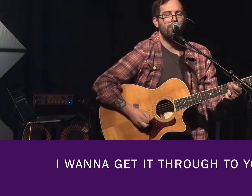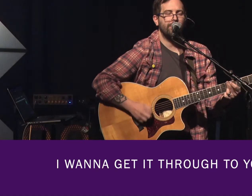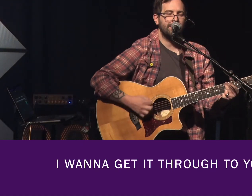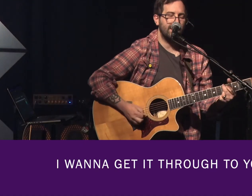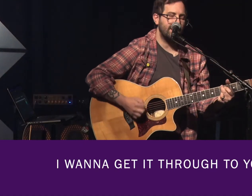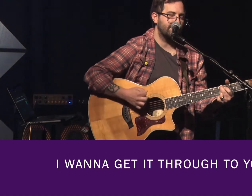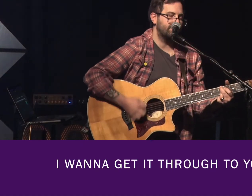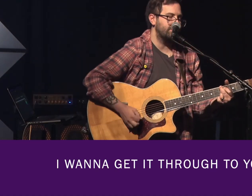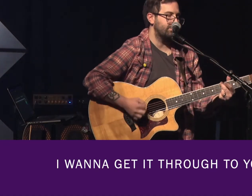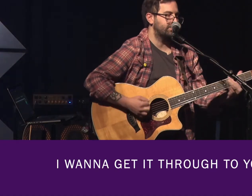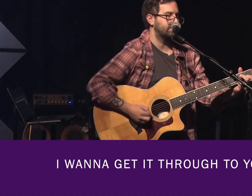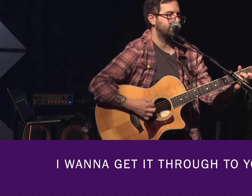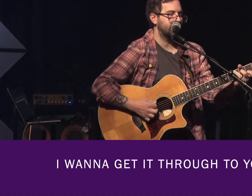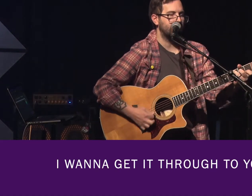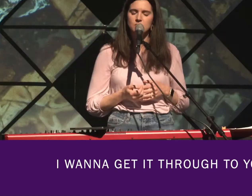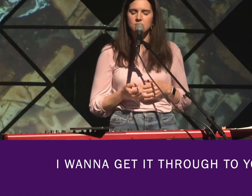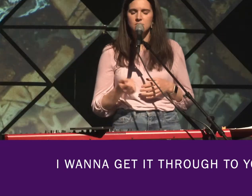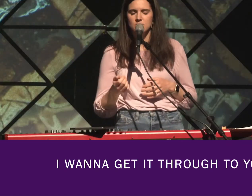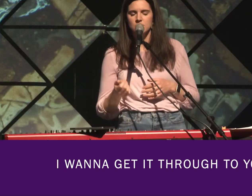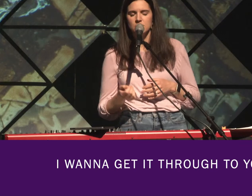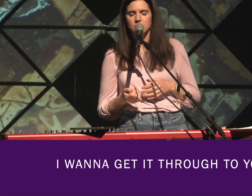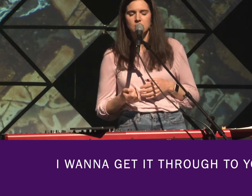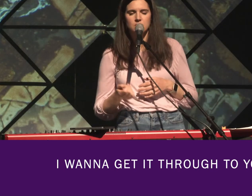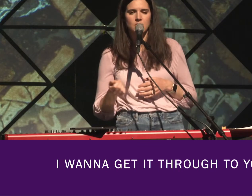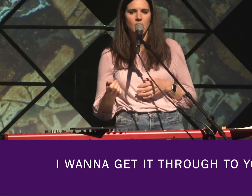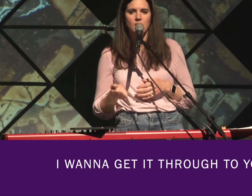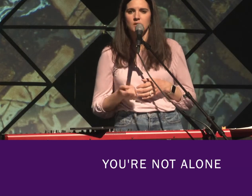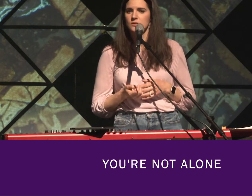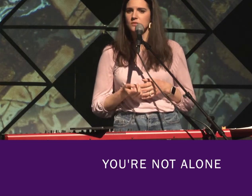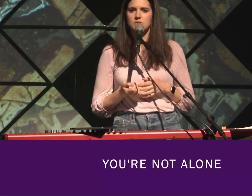I wanna get it through to you.